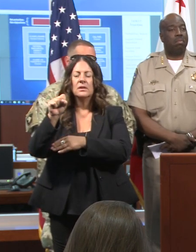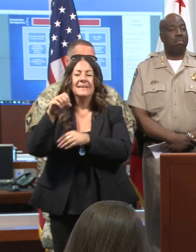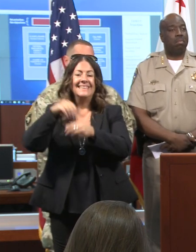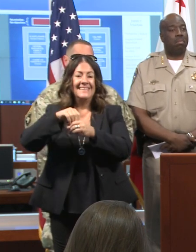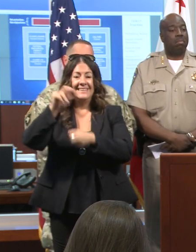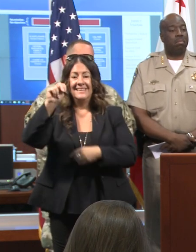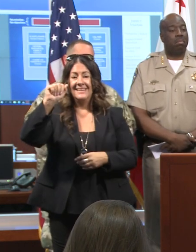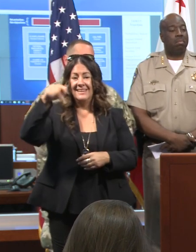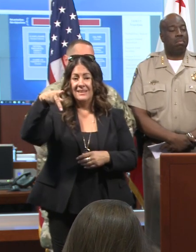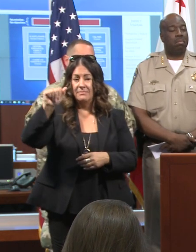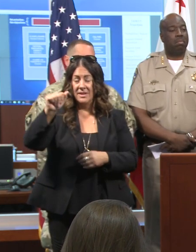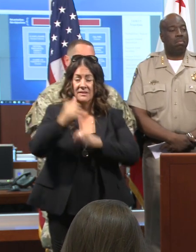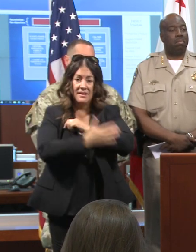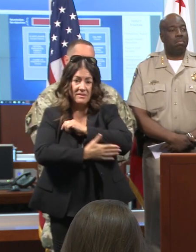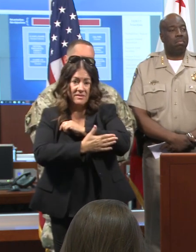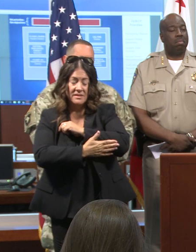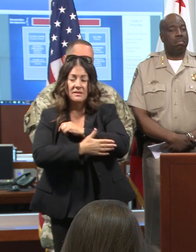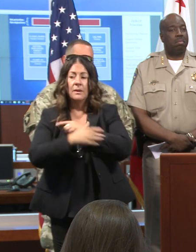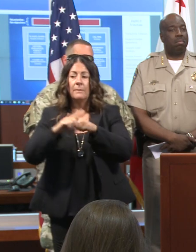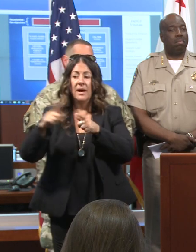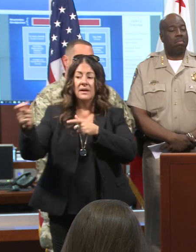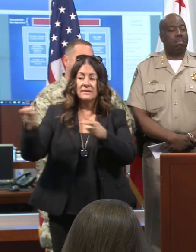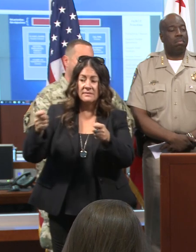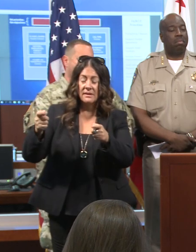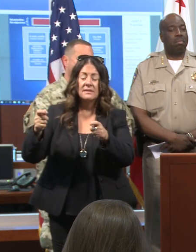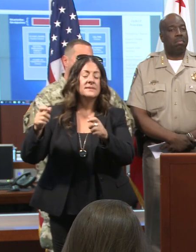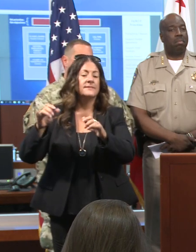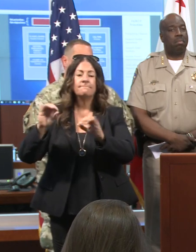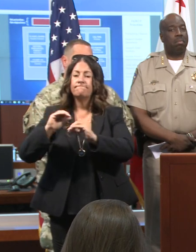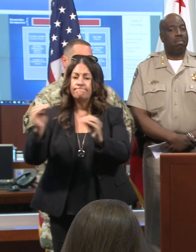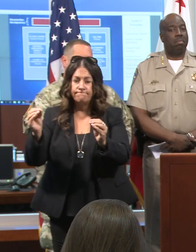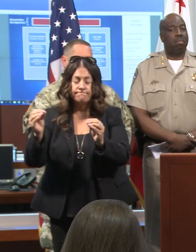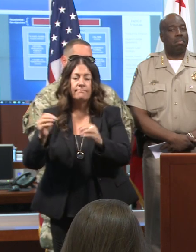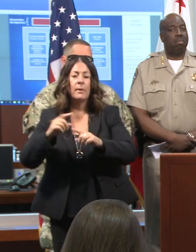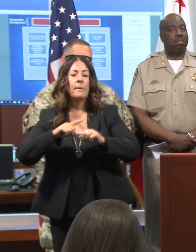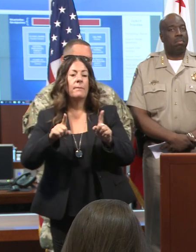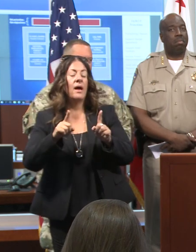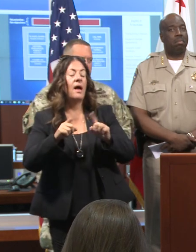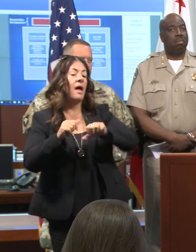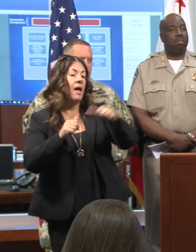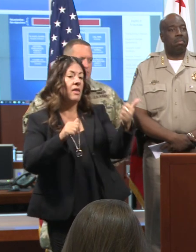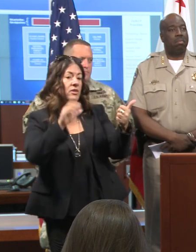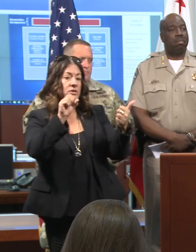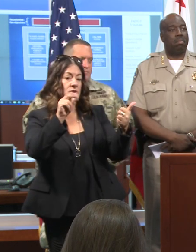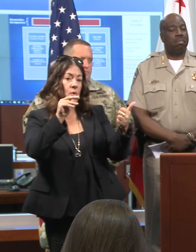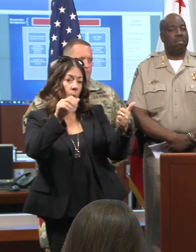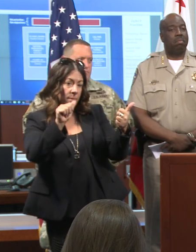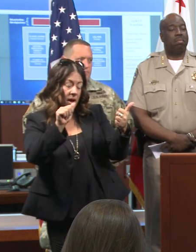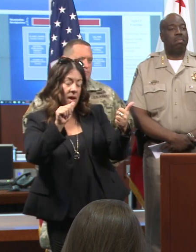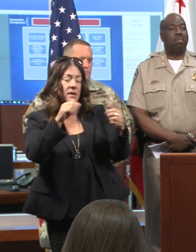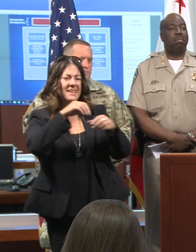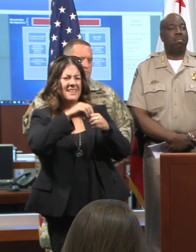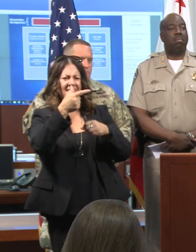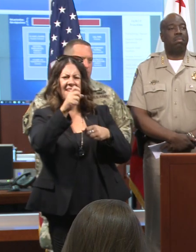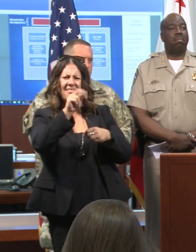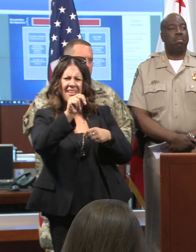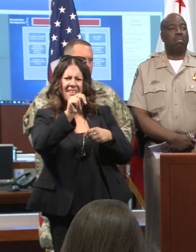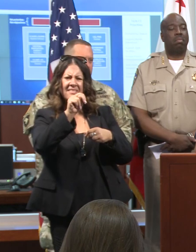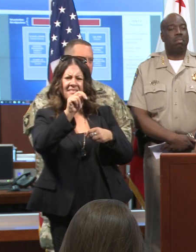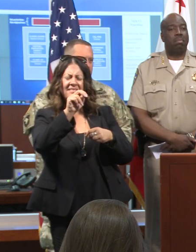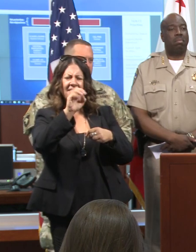County. The Nuns fire in Sonoma County around the Glen Ellen area is 5,000 acres